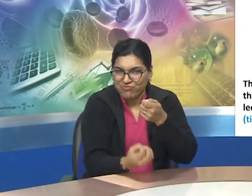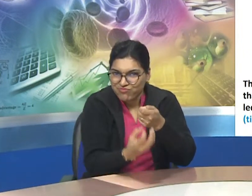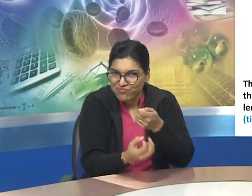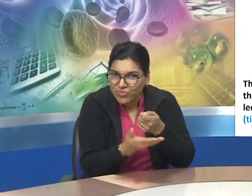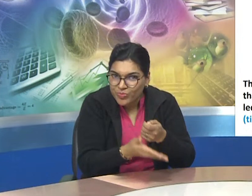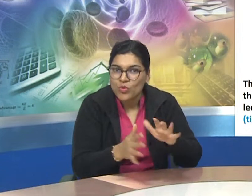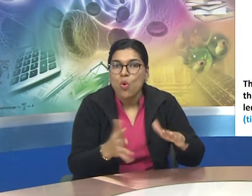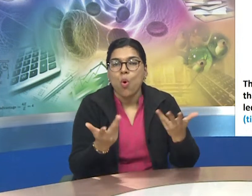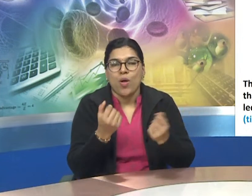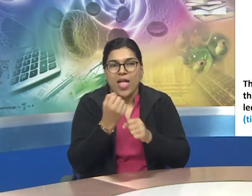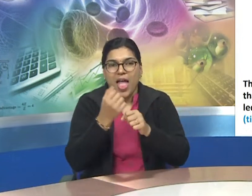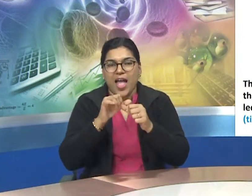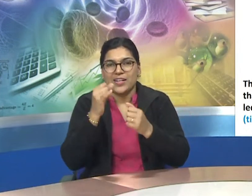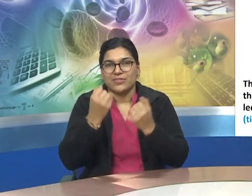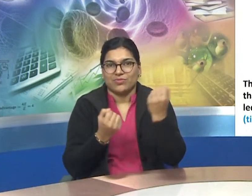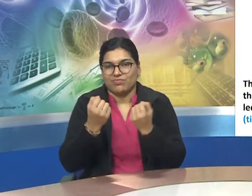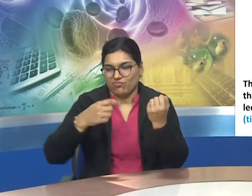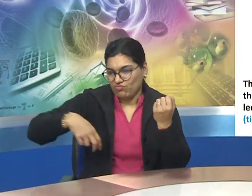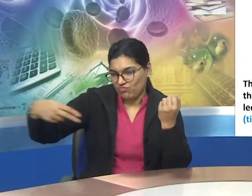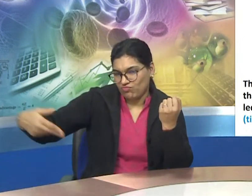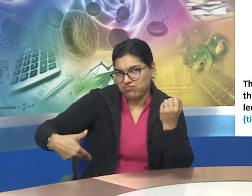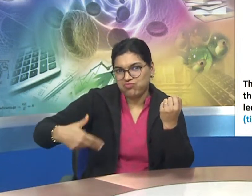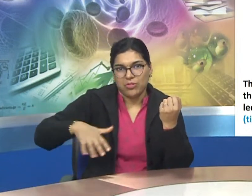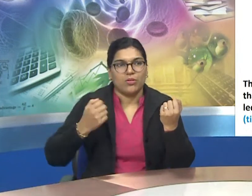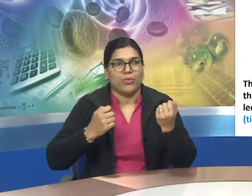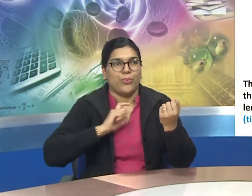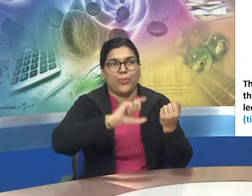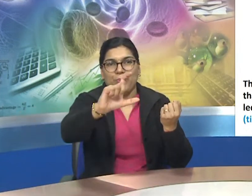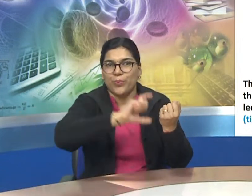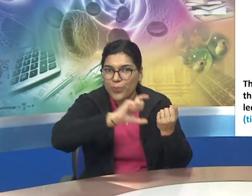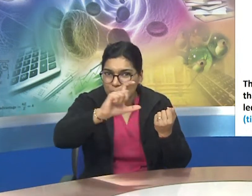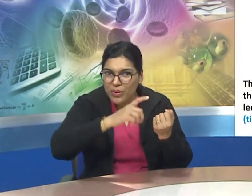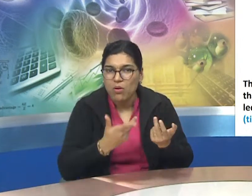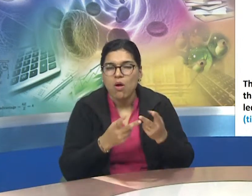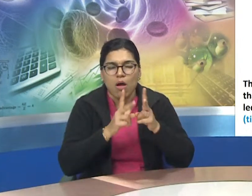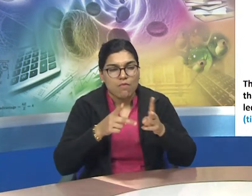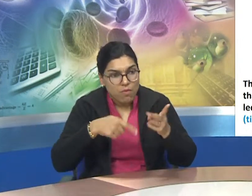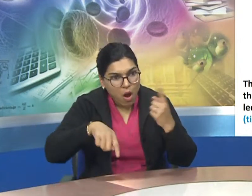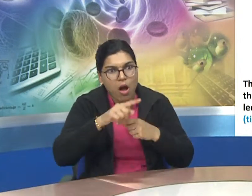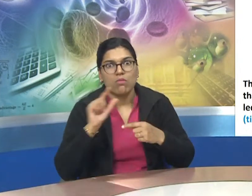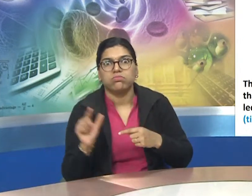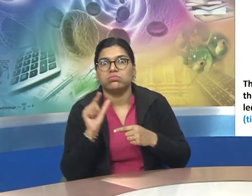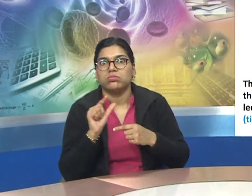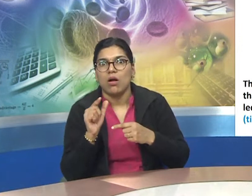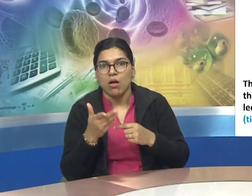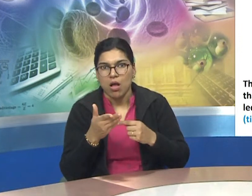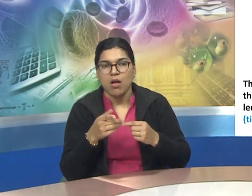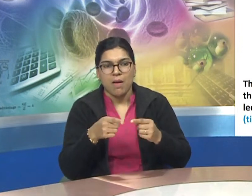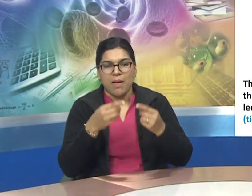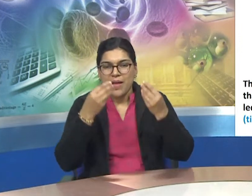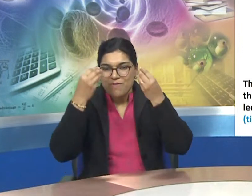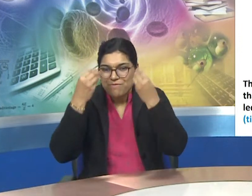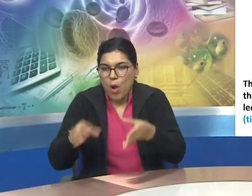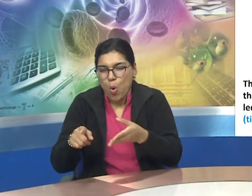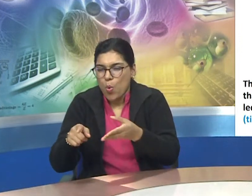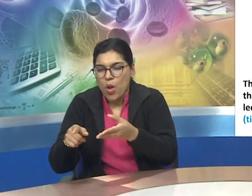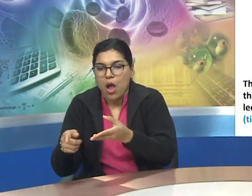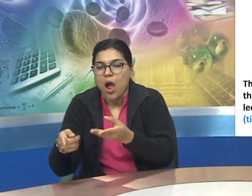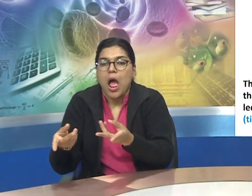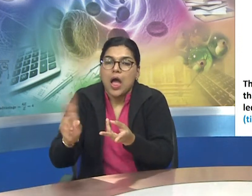So that biogas also can be used, like we all know that at home we are using LPG gas for making our food.